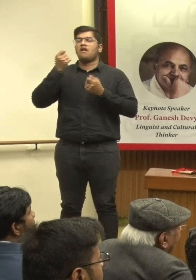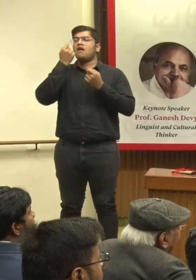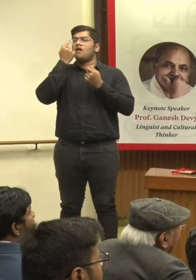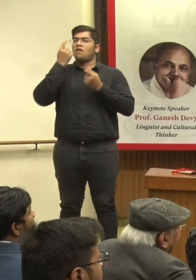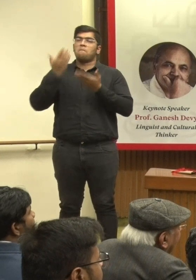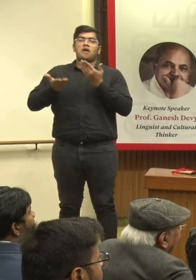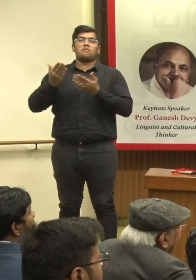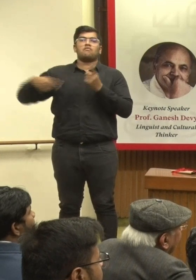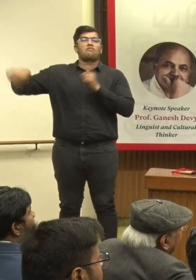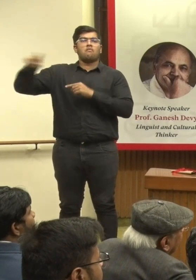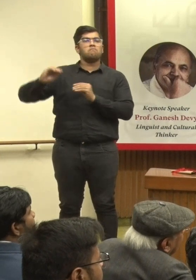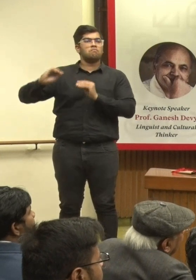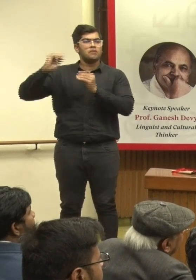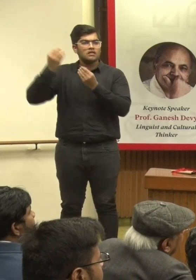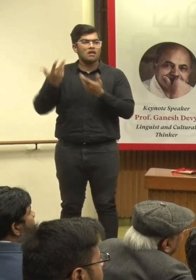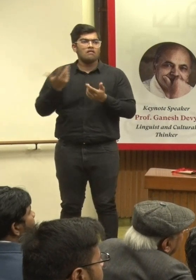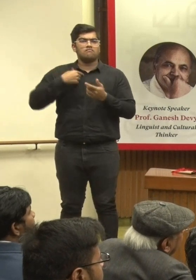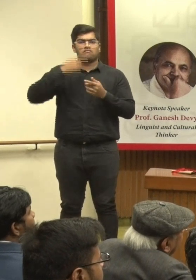far better than we do.